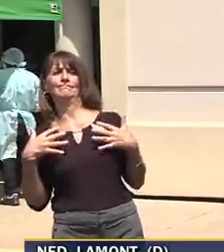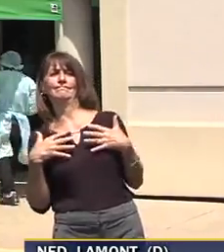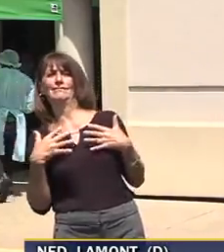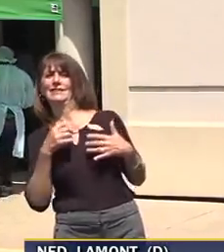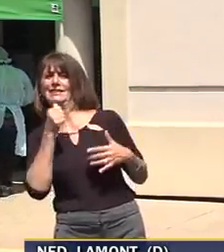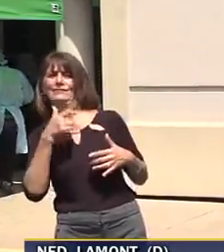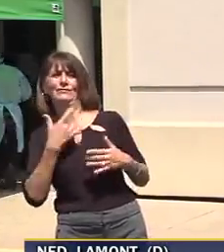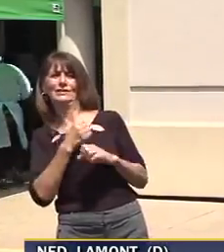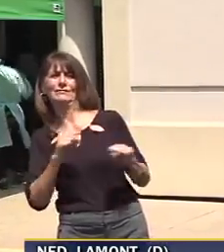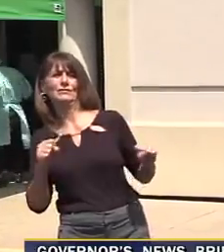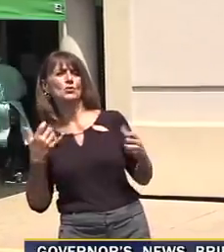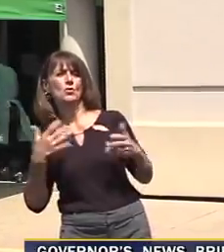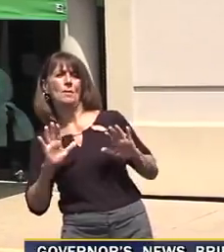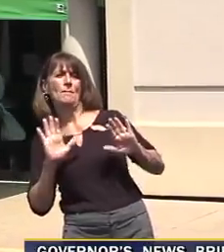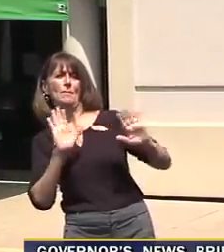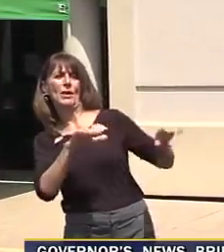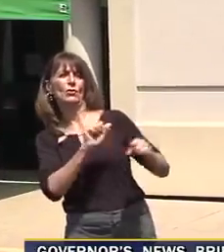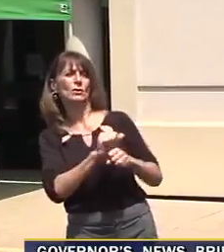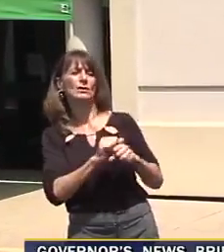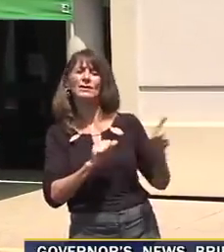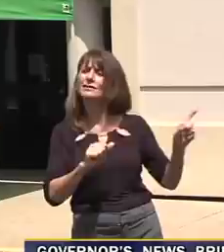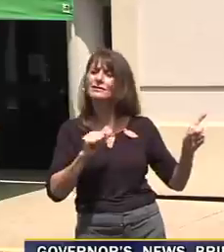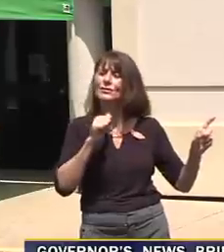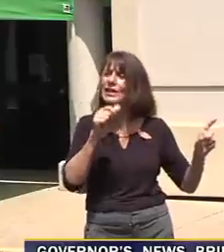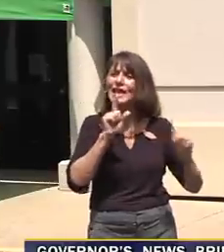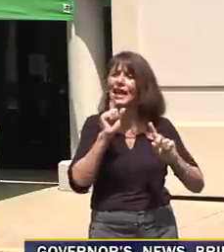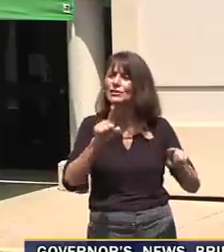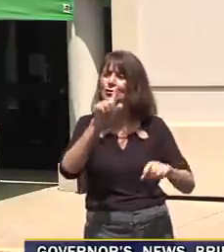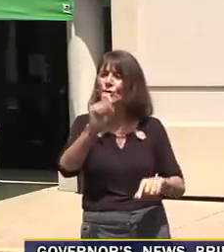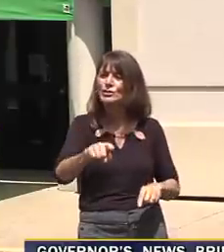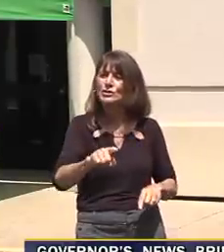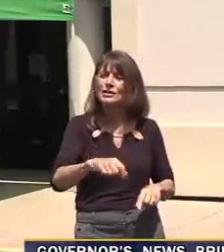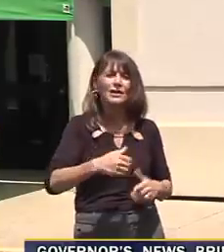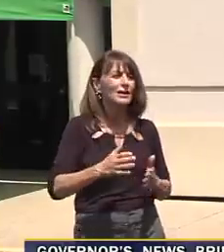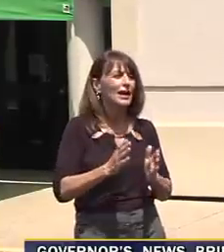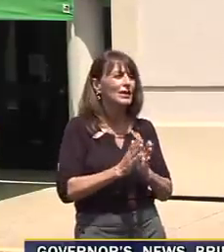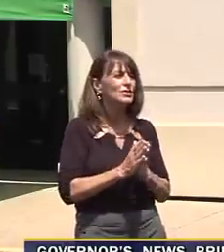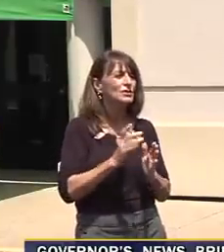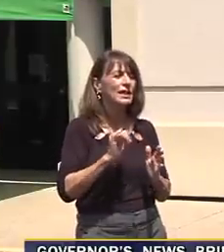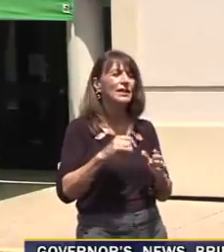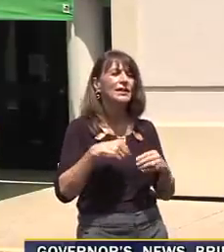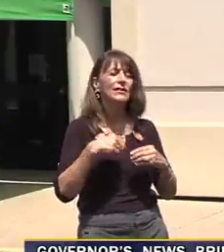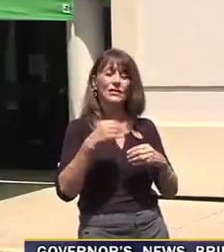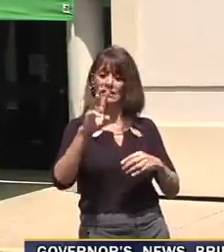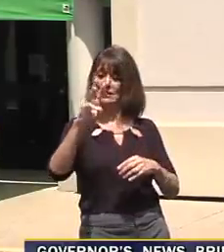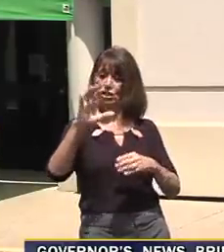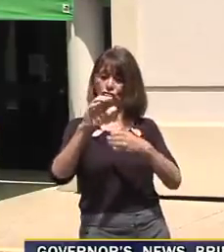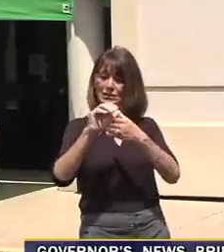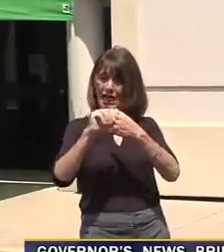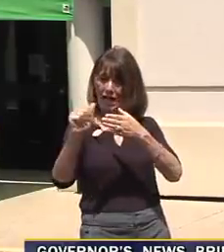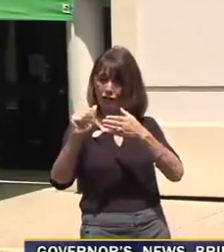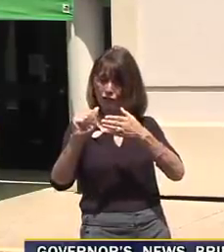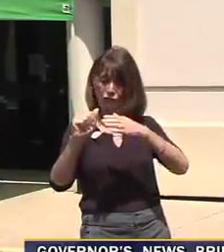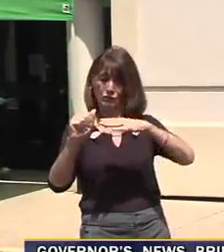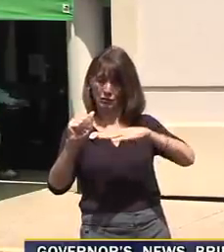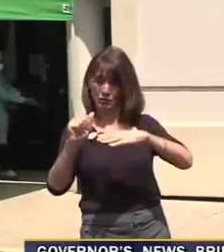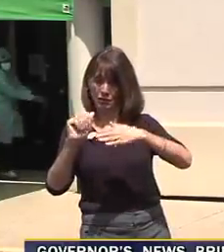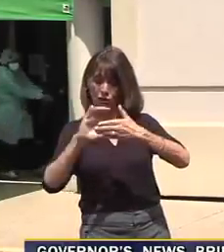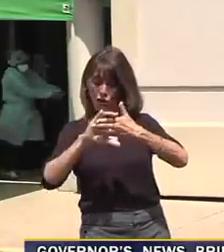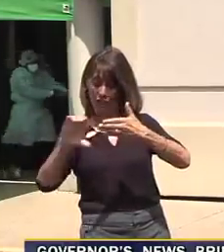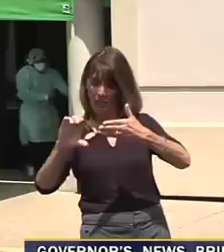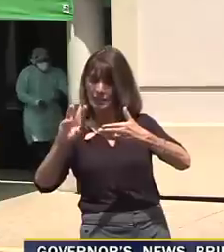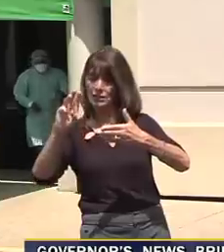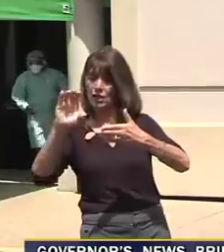back. You didn't really answer my question. Do you think that giving them another $600 to spend in the